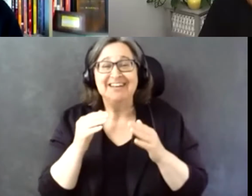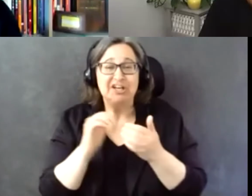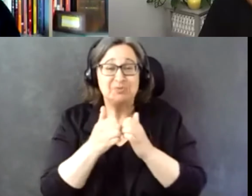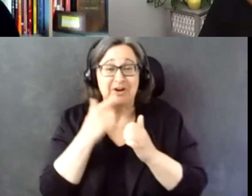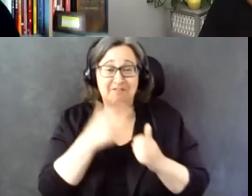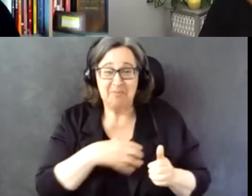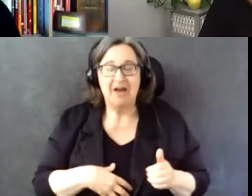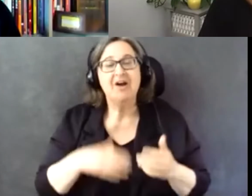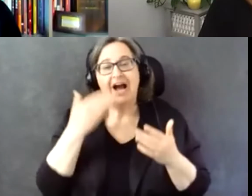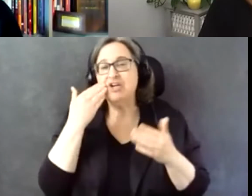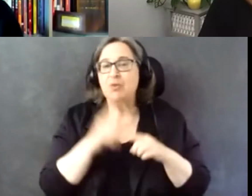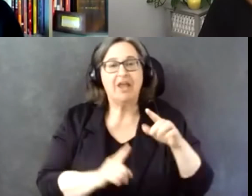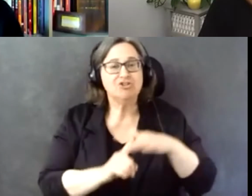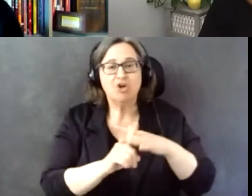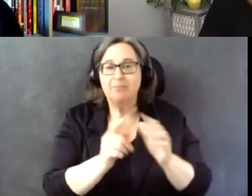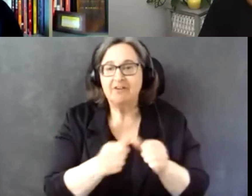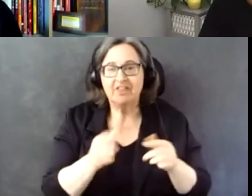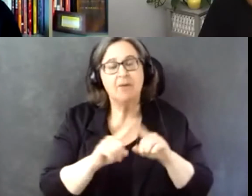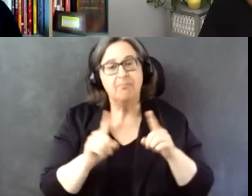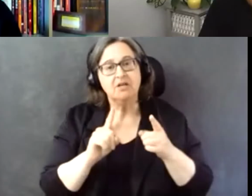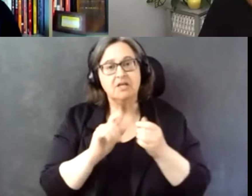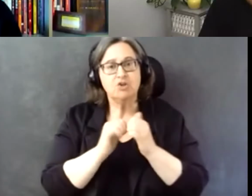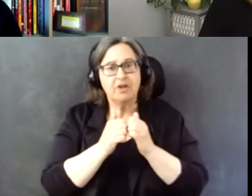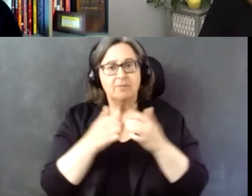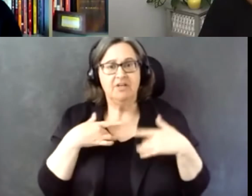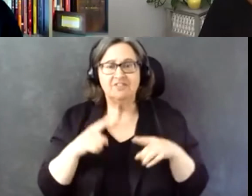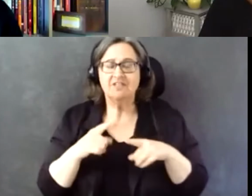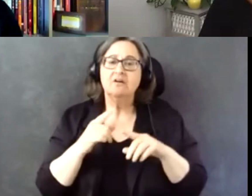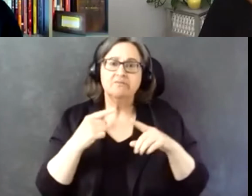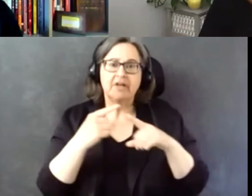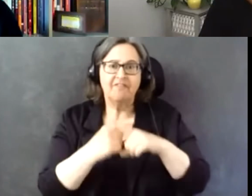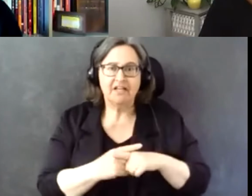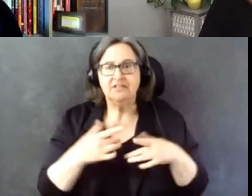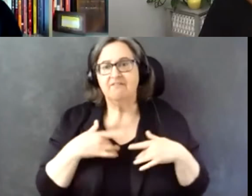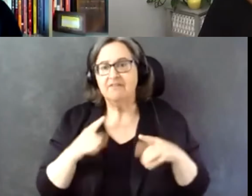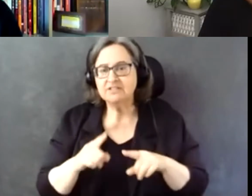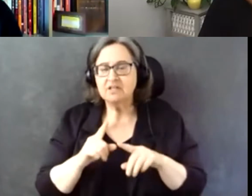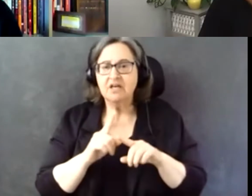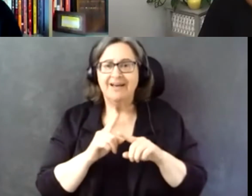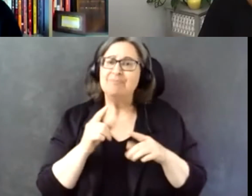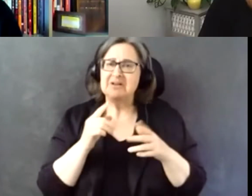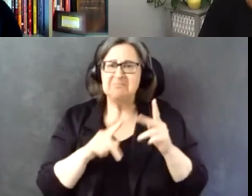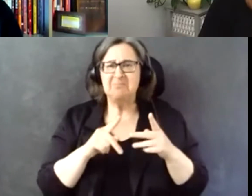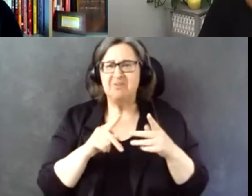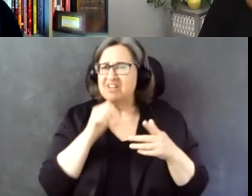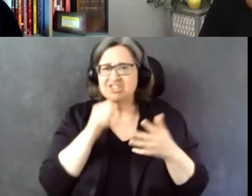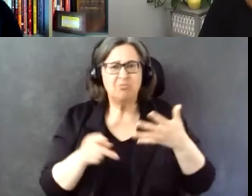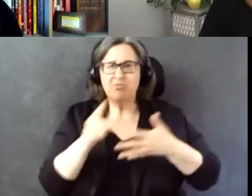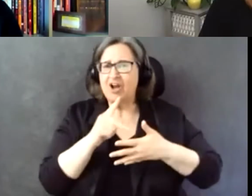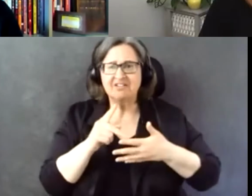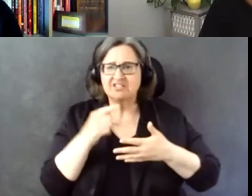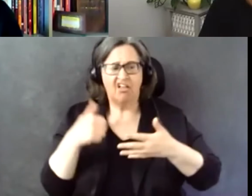of competing events but you know the sector is usually kind of at the bottom and as you pointed out the non-profit sector it's the largest private